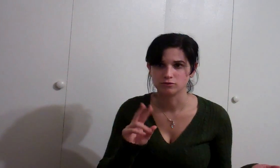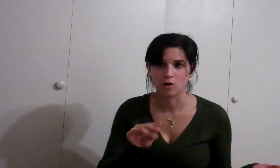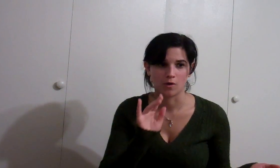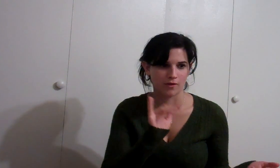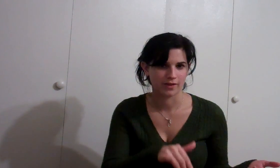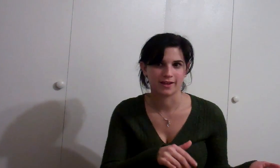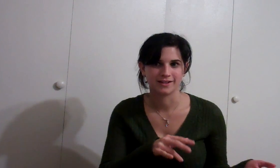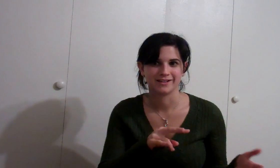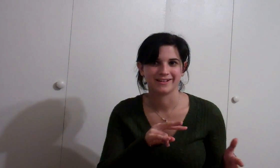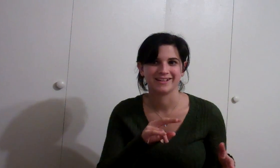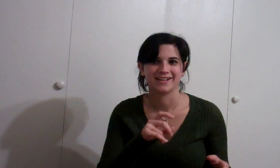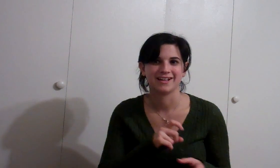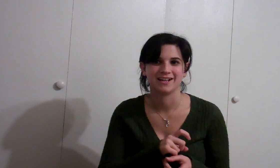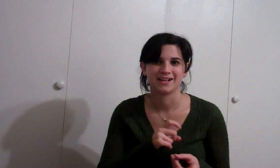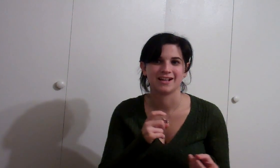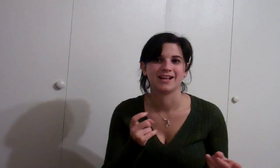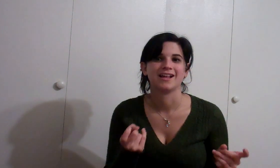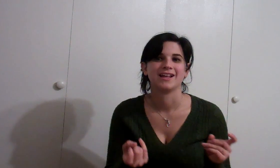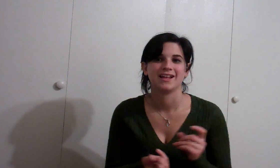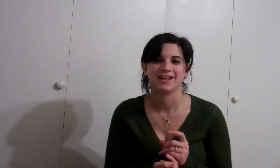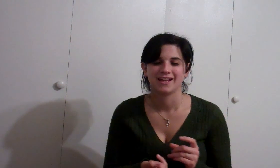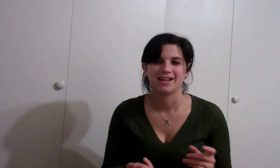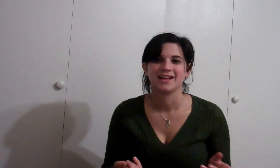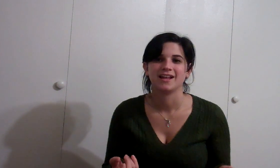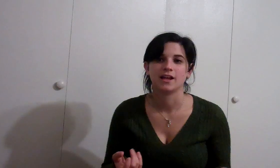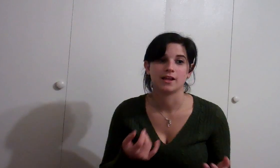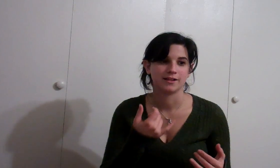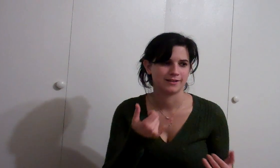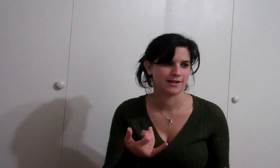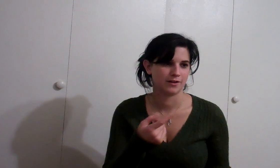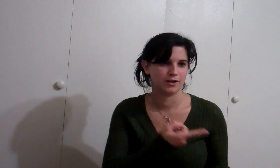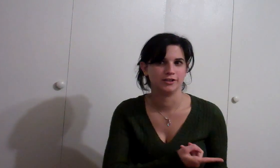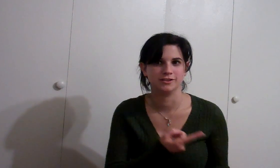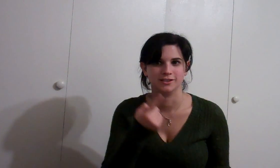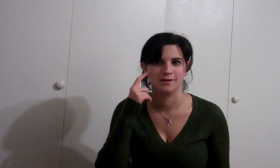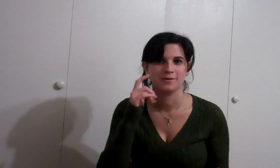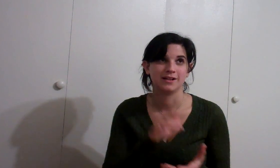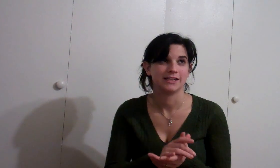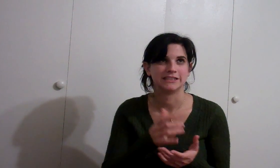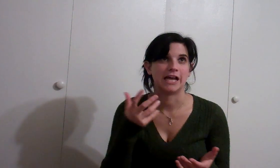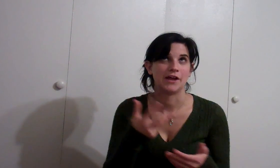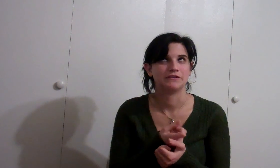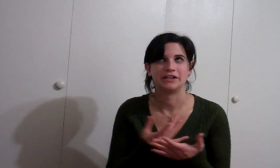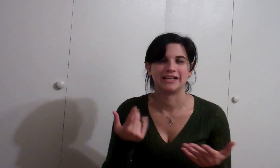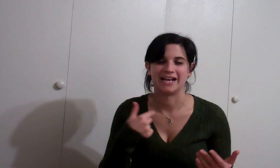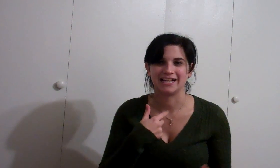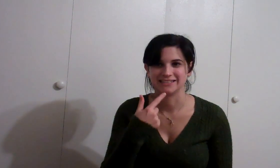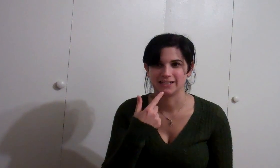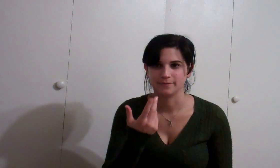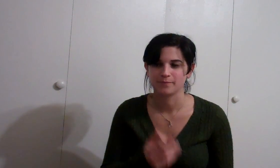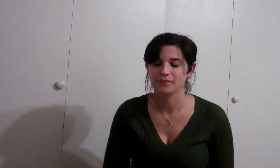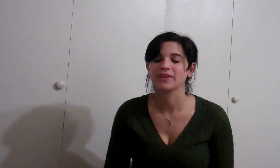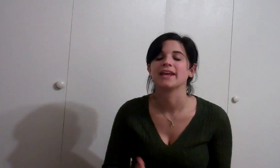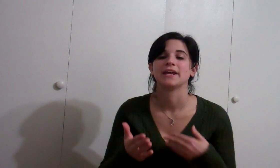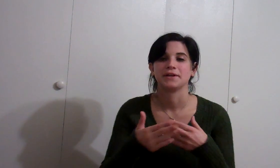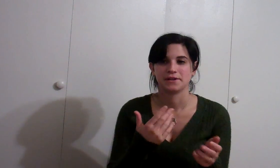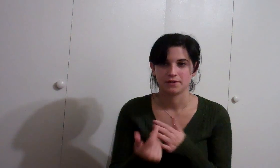Because then it gets a little more, you know. She believes everything I say anyway. So it began to just seep into